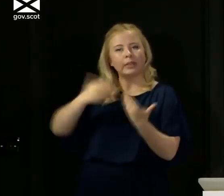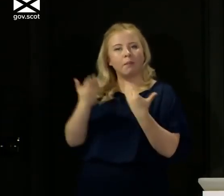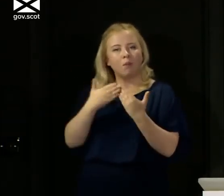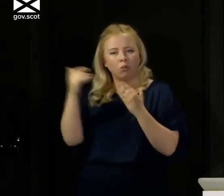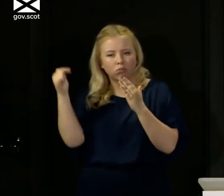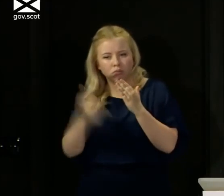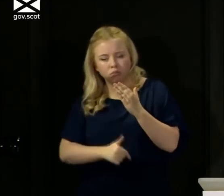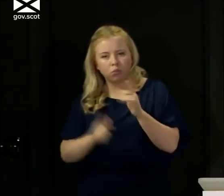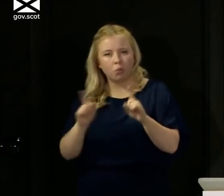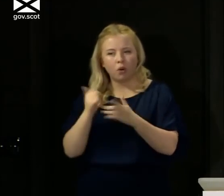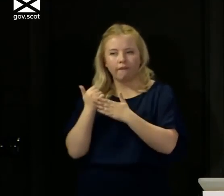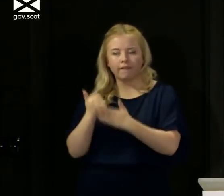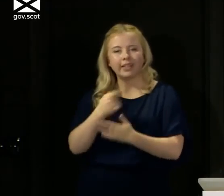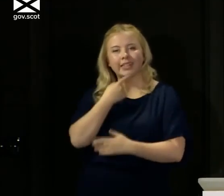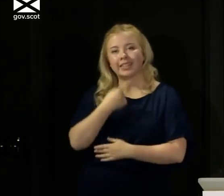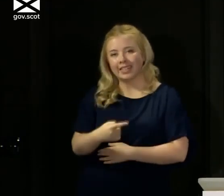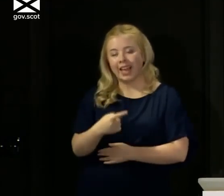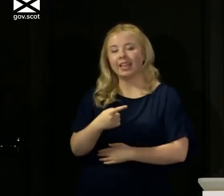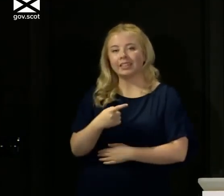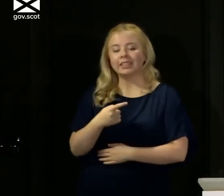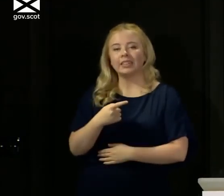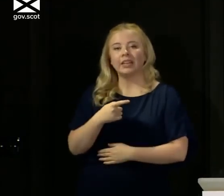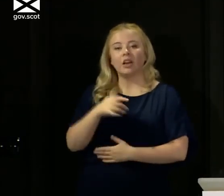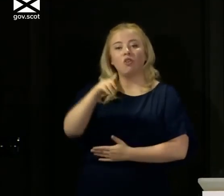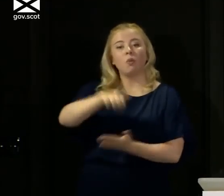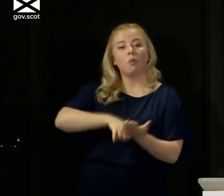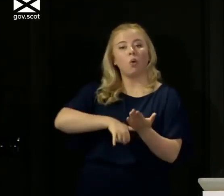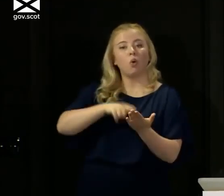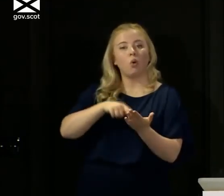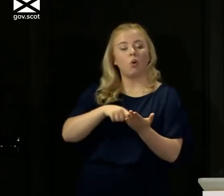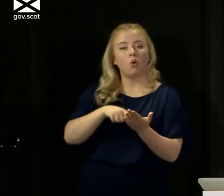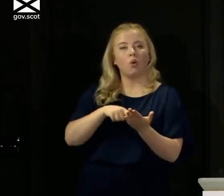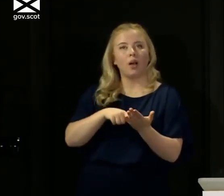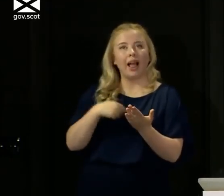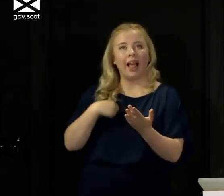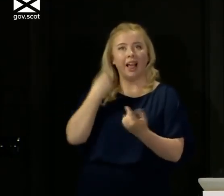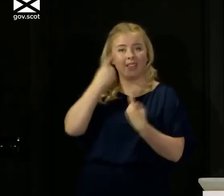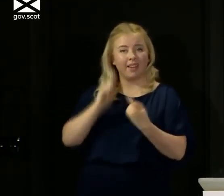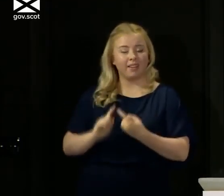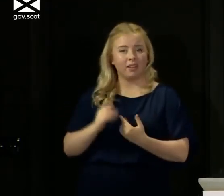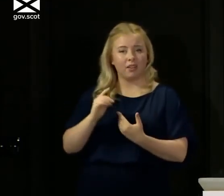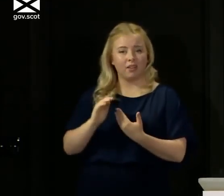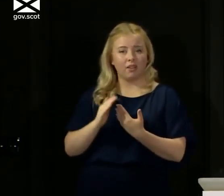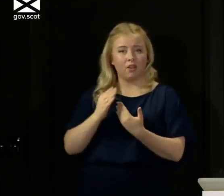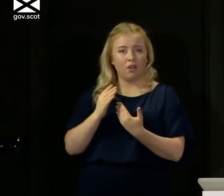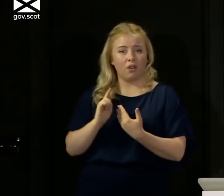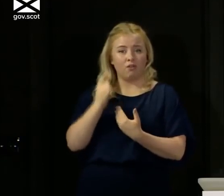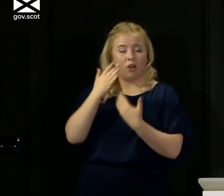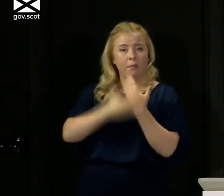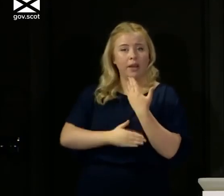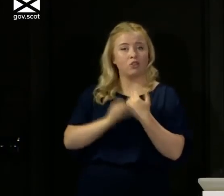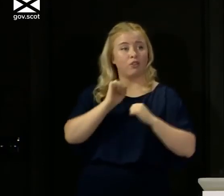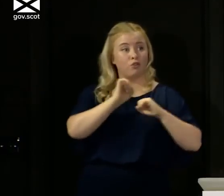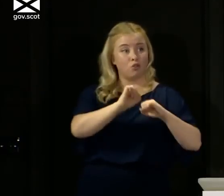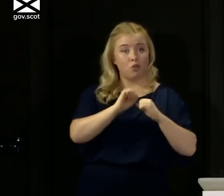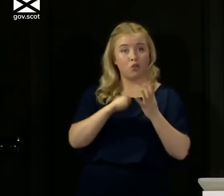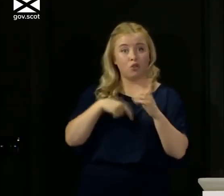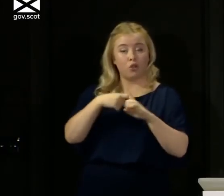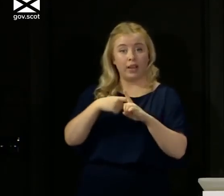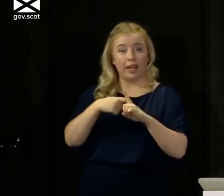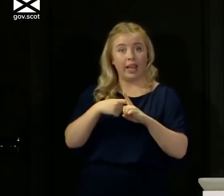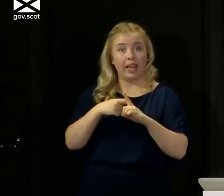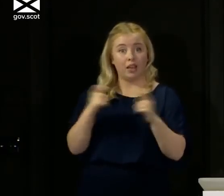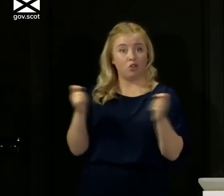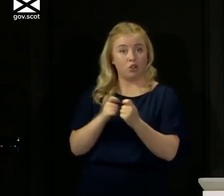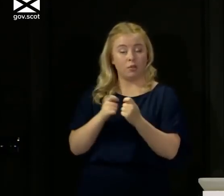depth about what the advice says around this. The report that was, I think, on the front page of your UK edition of the newspaper last week,